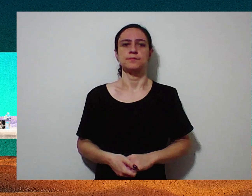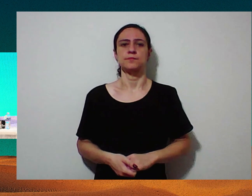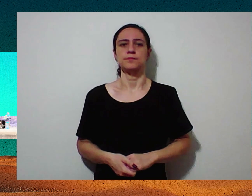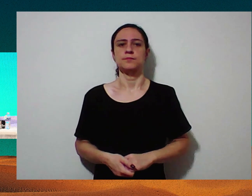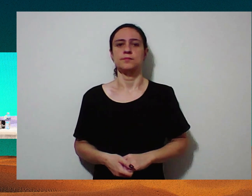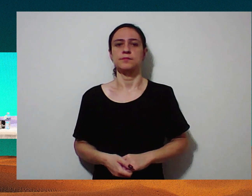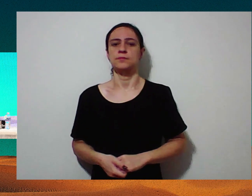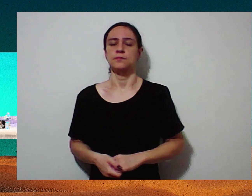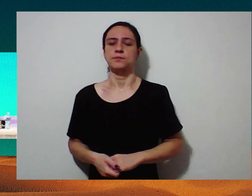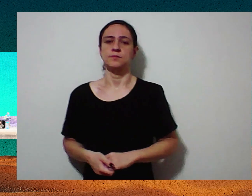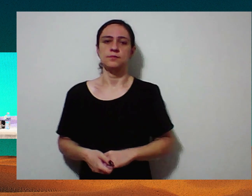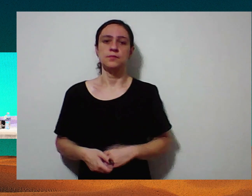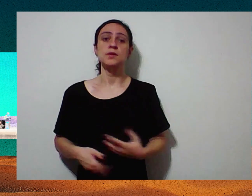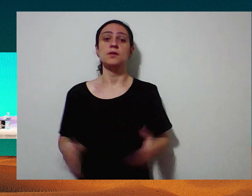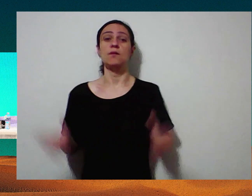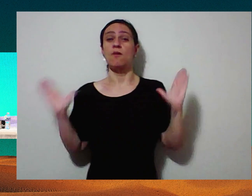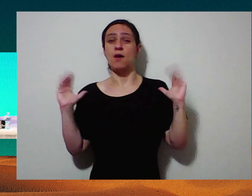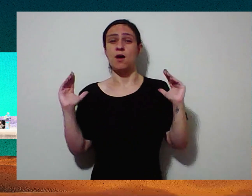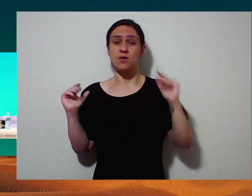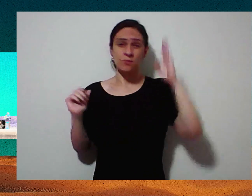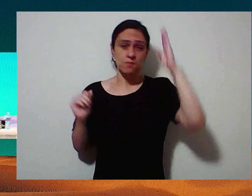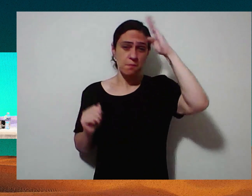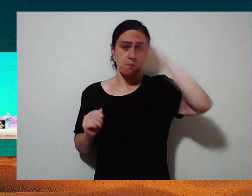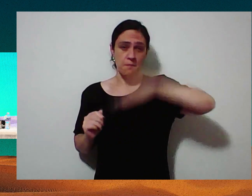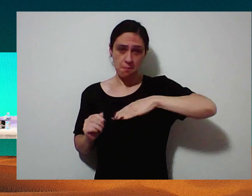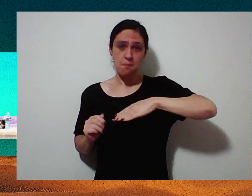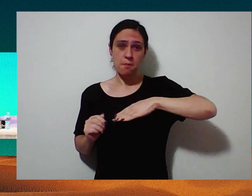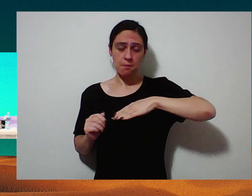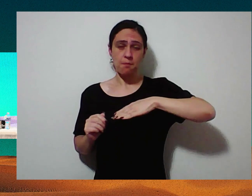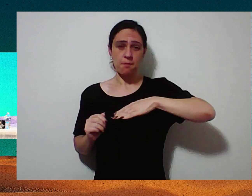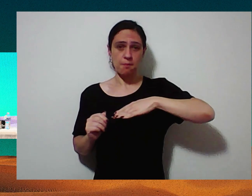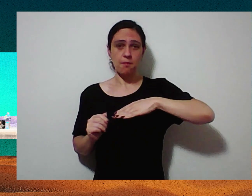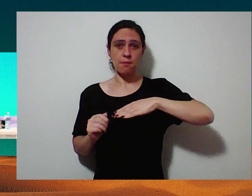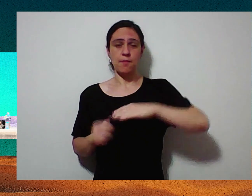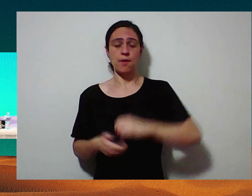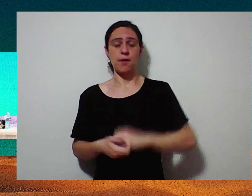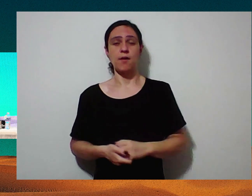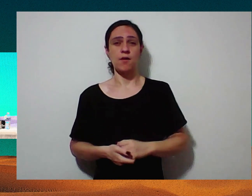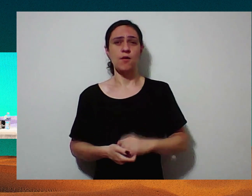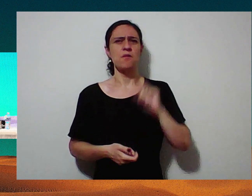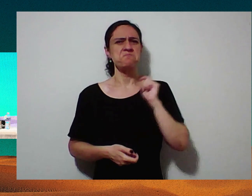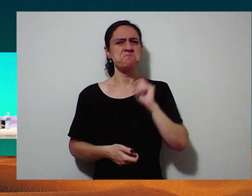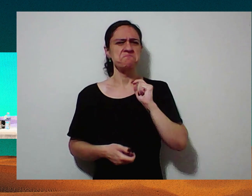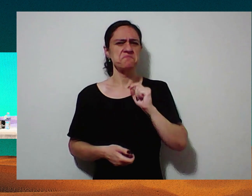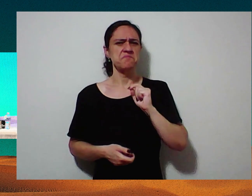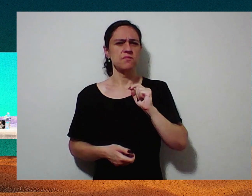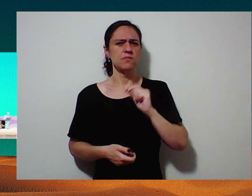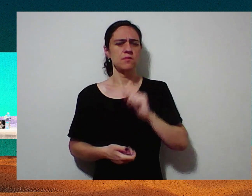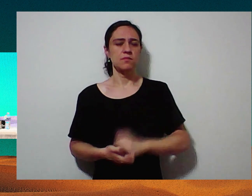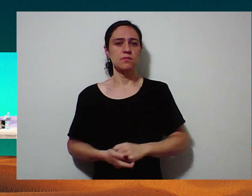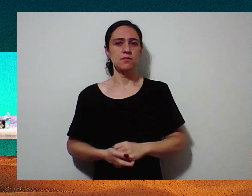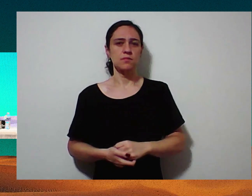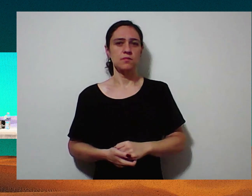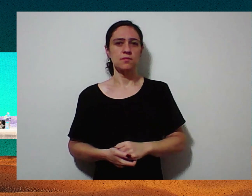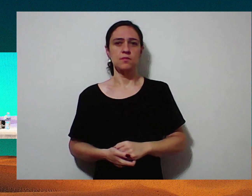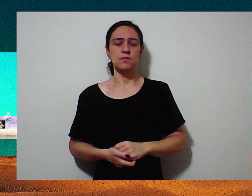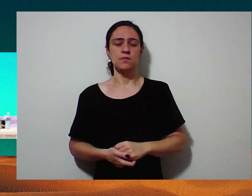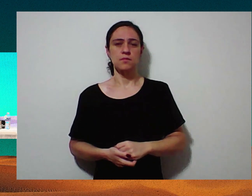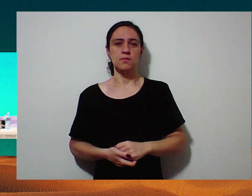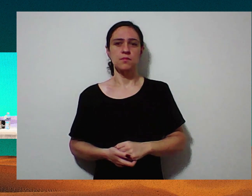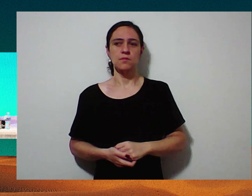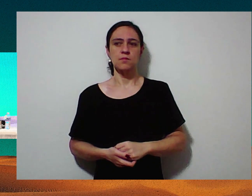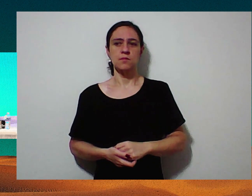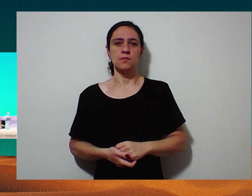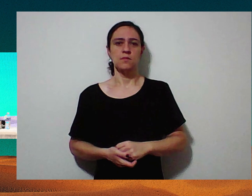principados e potestades, essas autoridades são os os capitães,